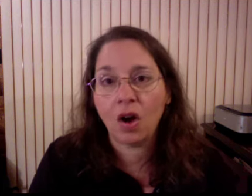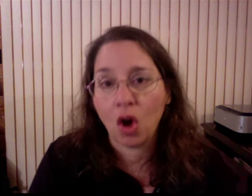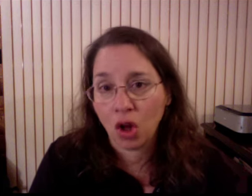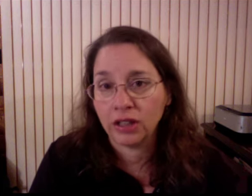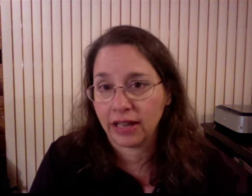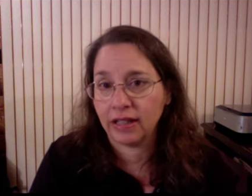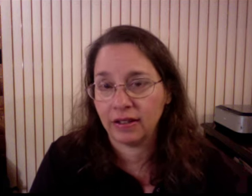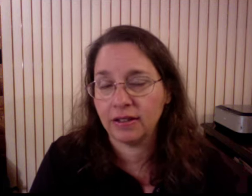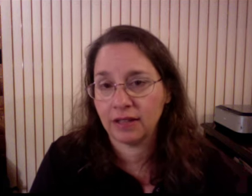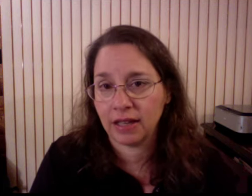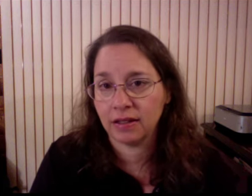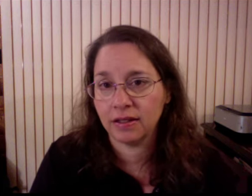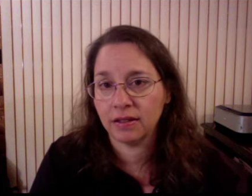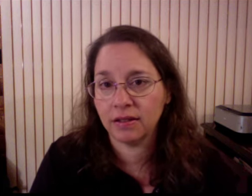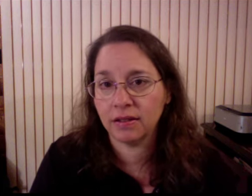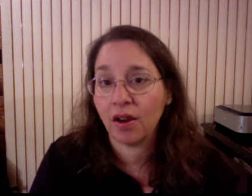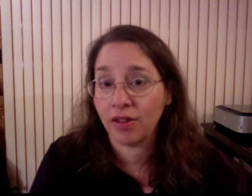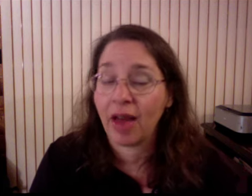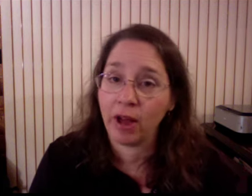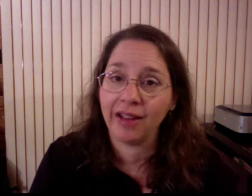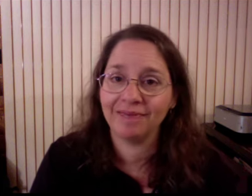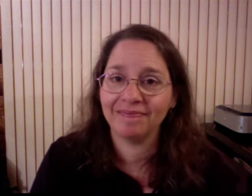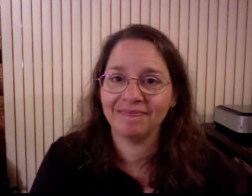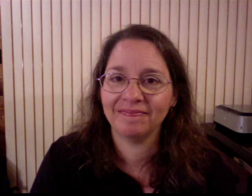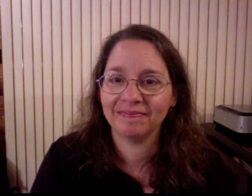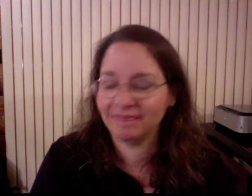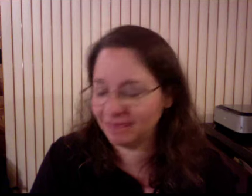All deadly sins are that way.